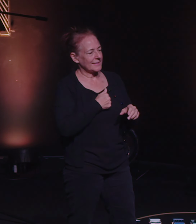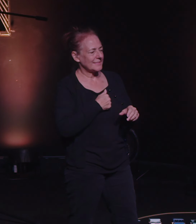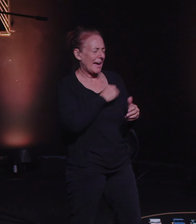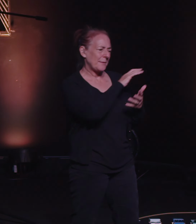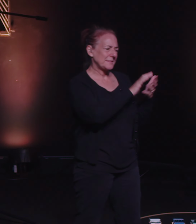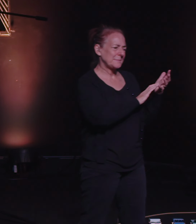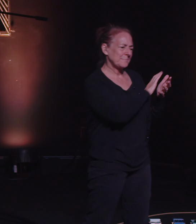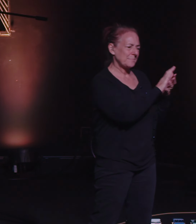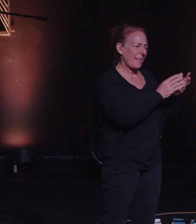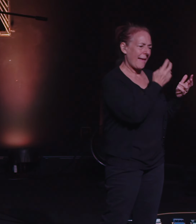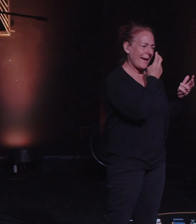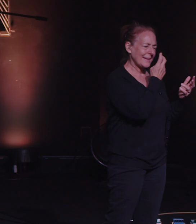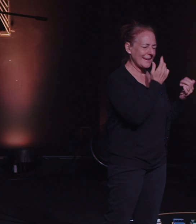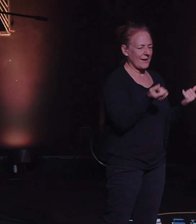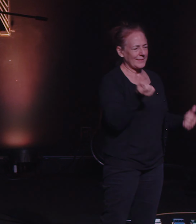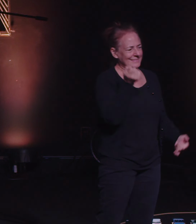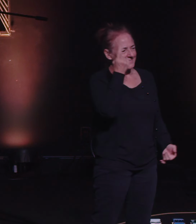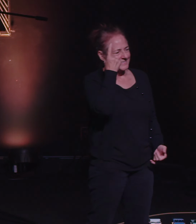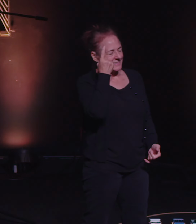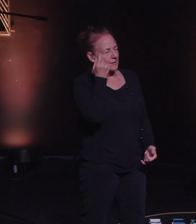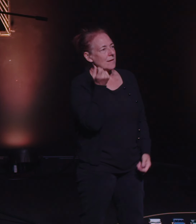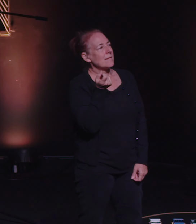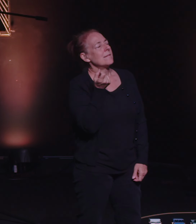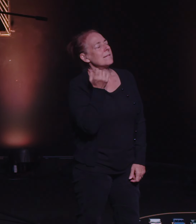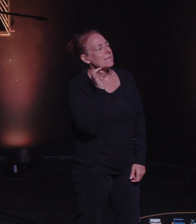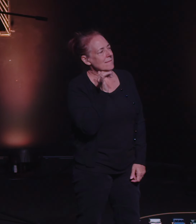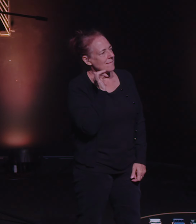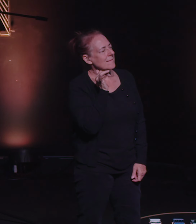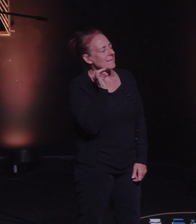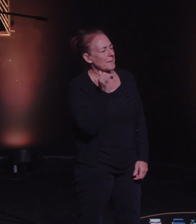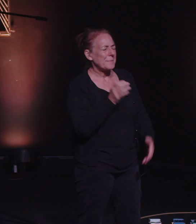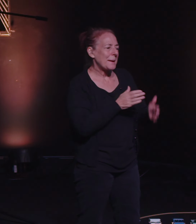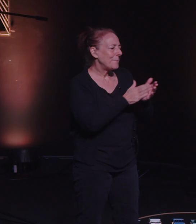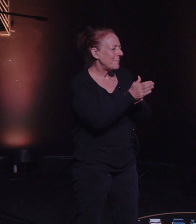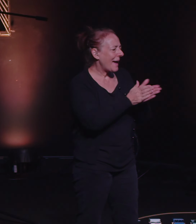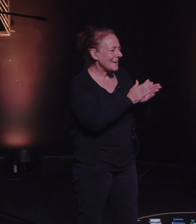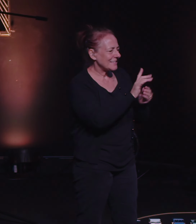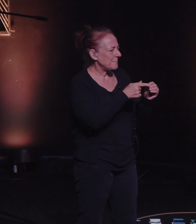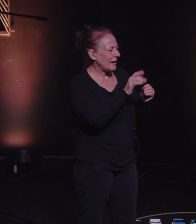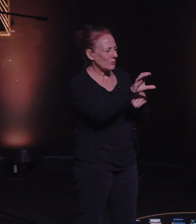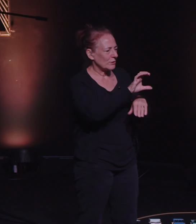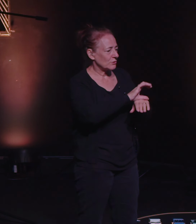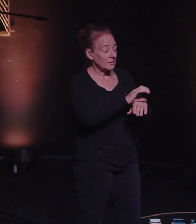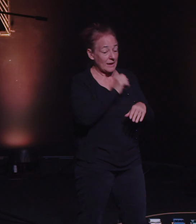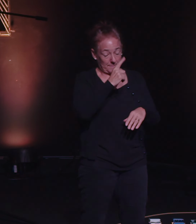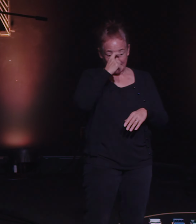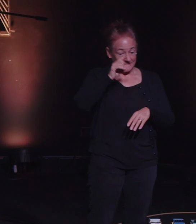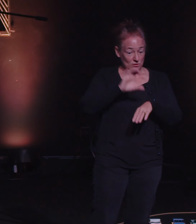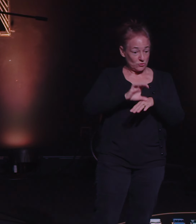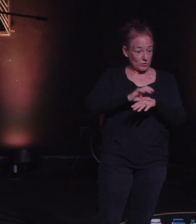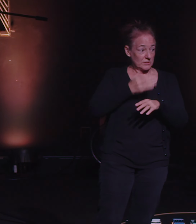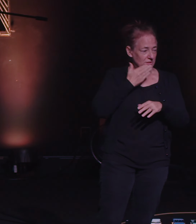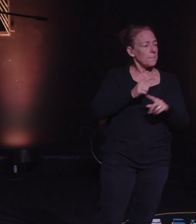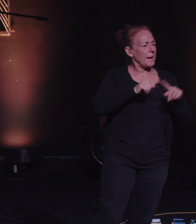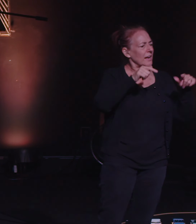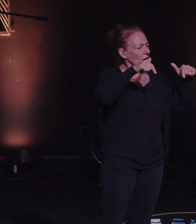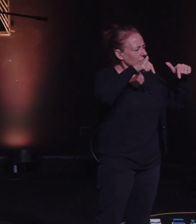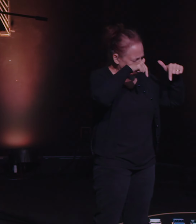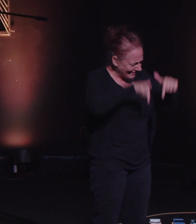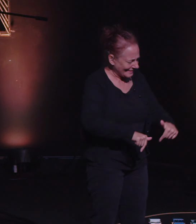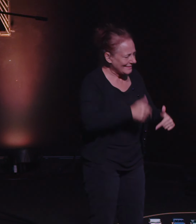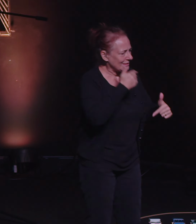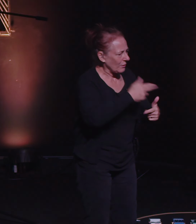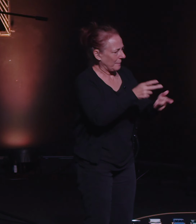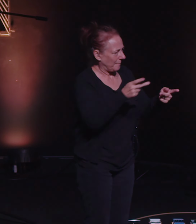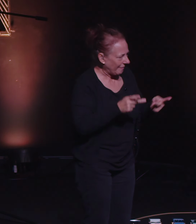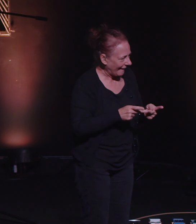see. So share stuff out. Be passionate about your church, not because the church is good, but because you believe this is a place that people can come and